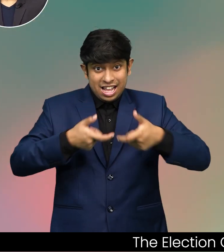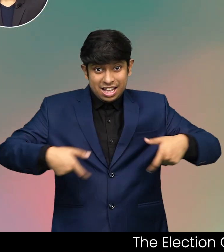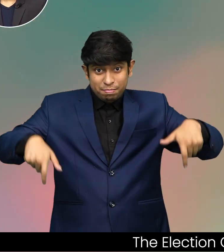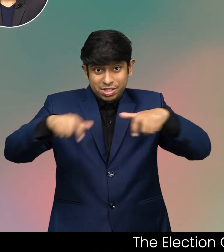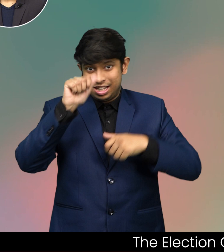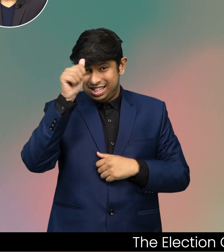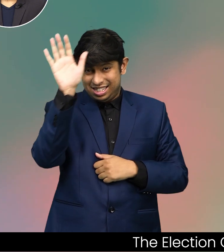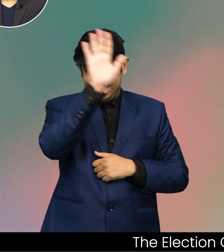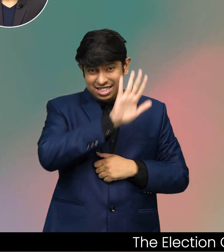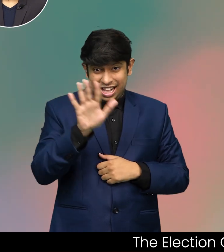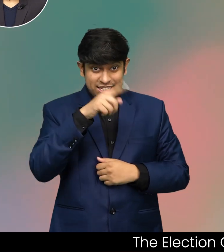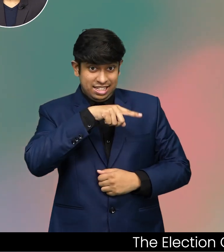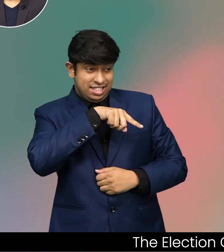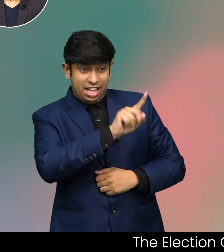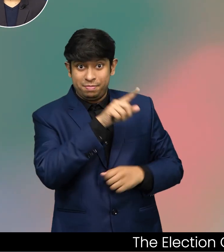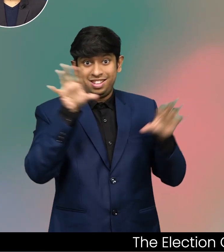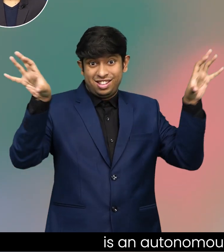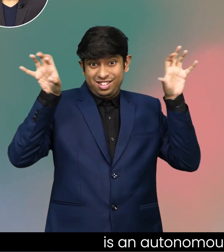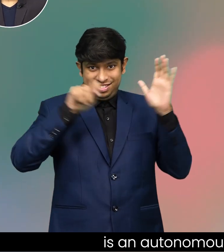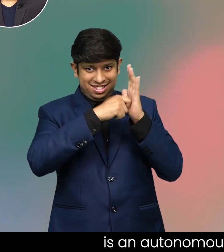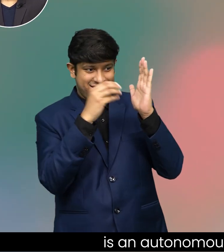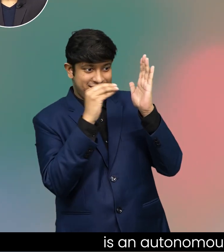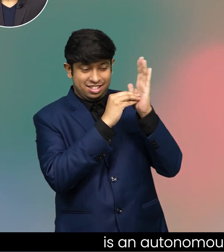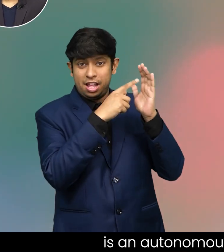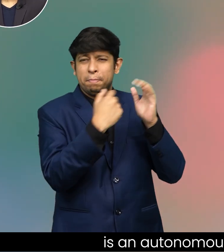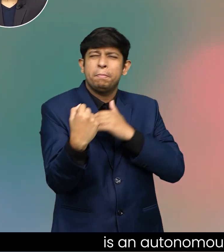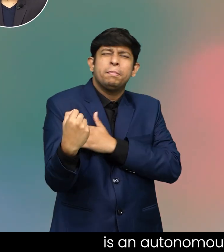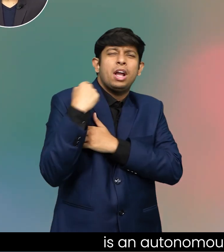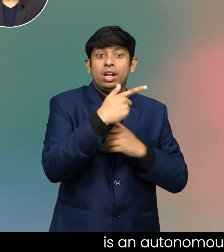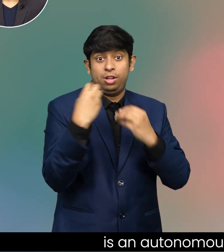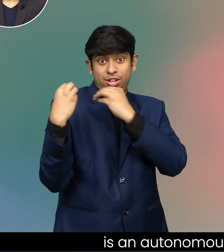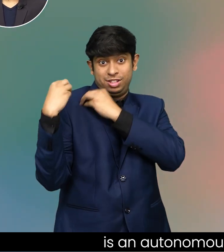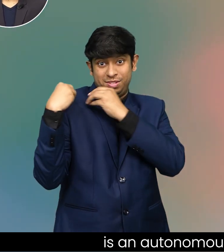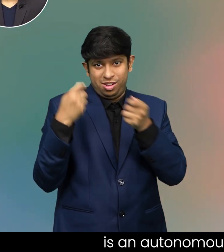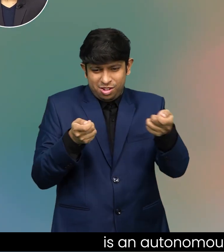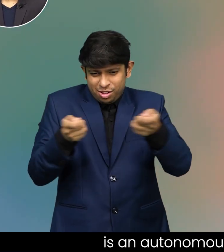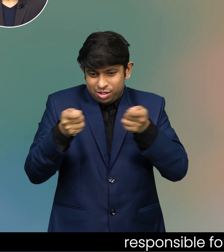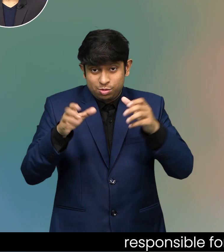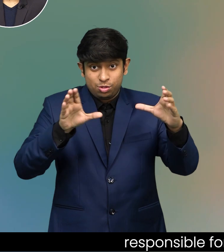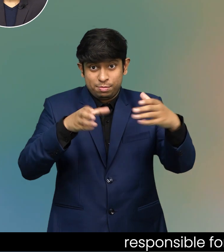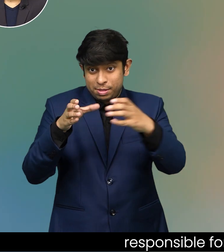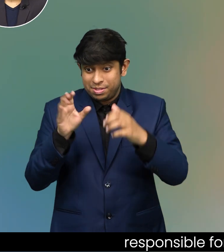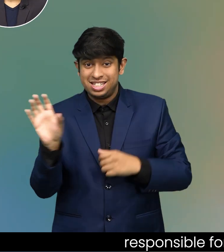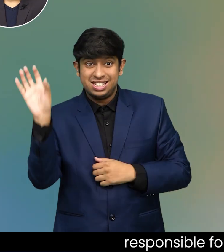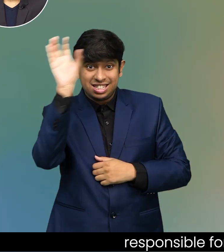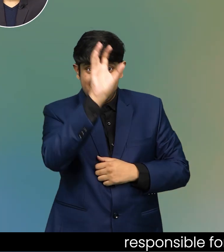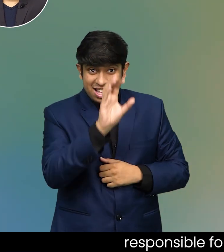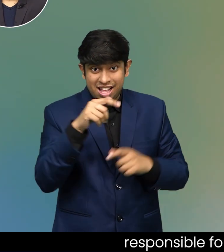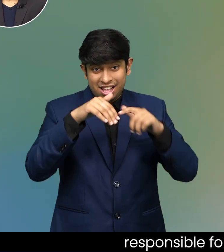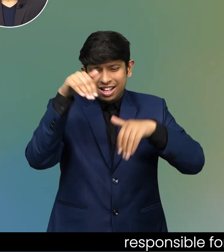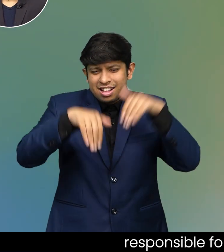The Election Commission of India is an autonomous constitutional authority responsible